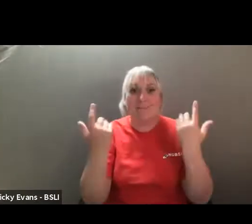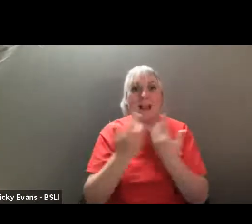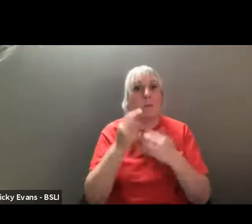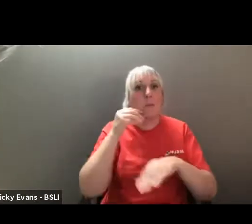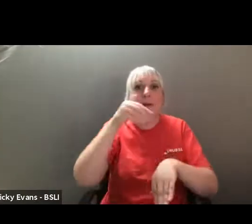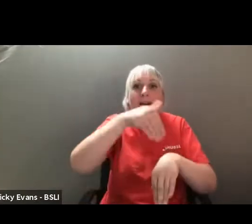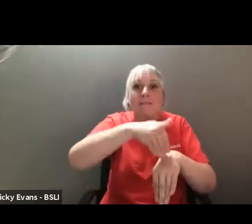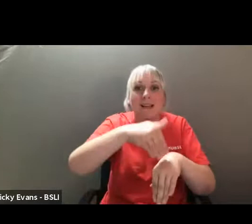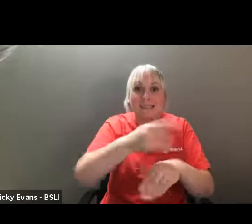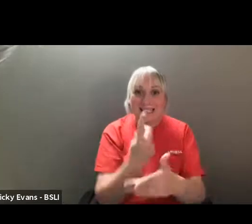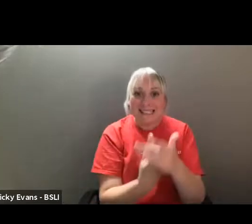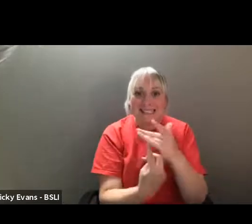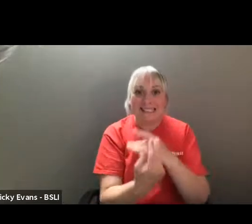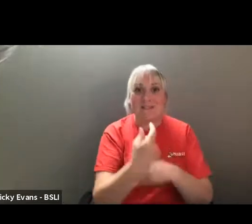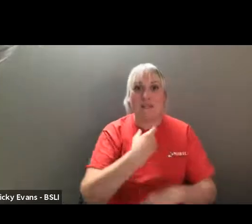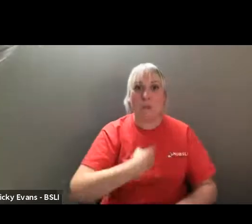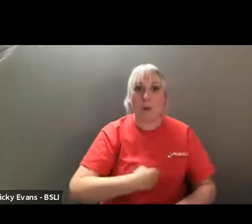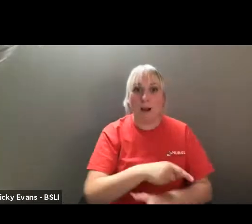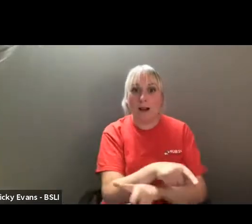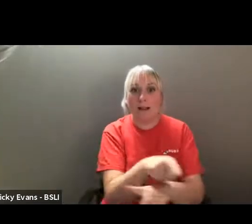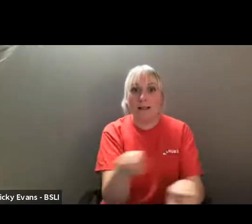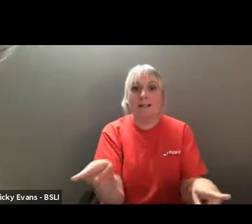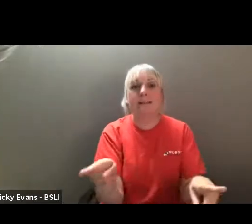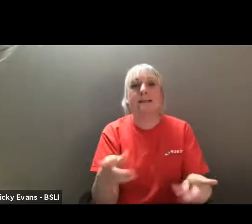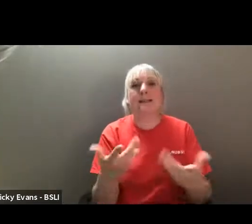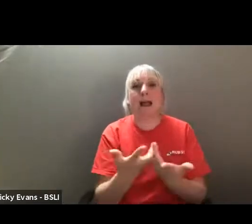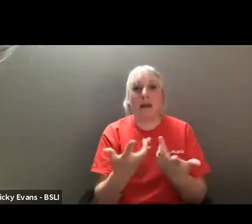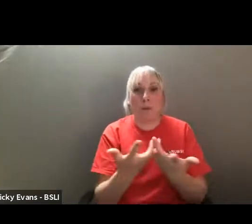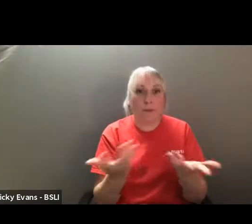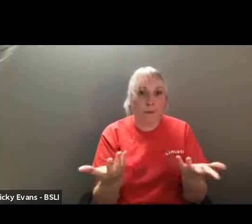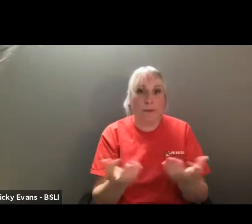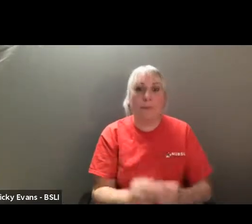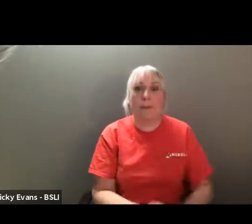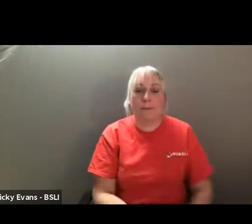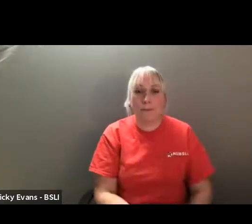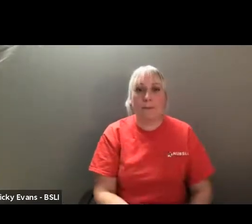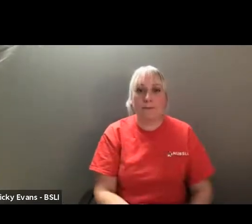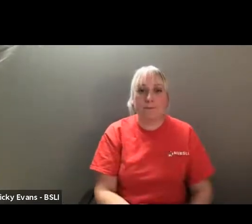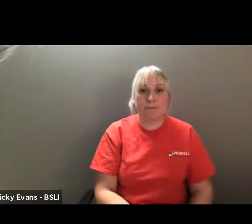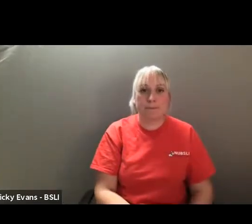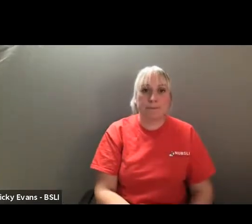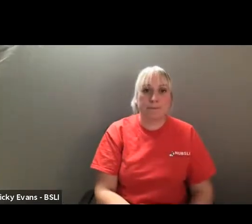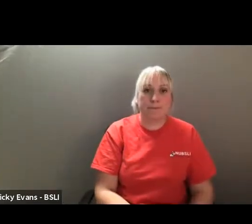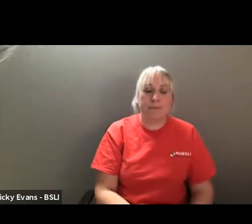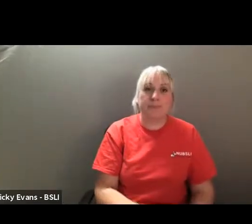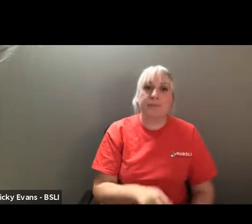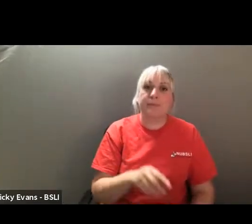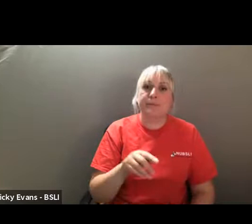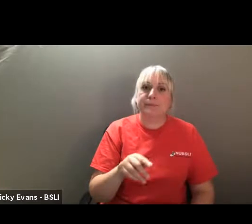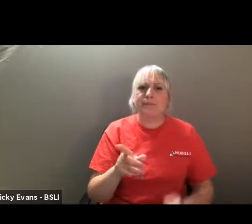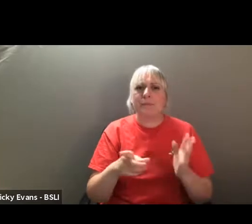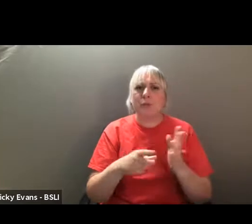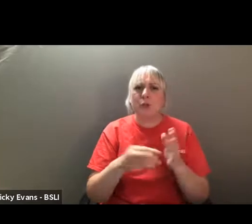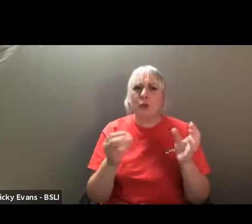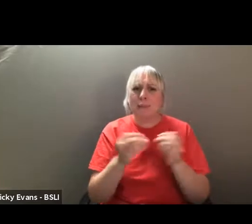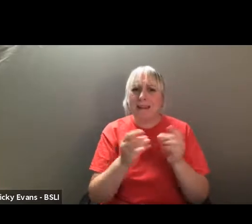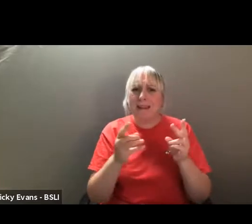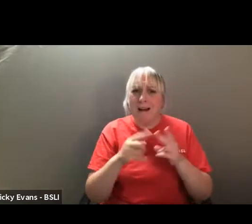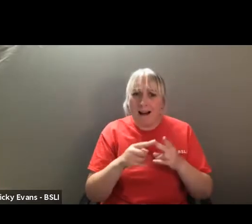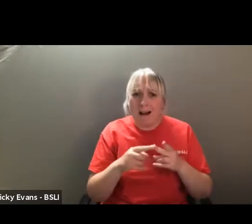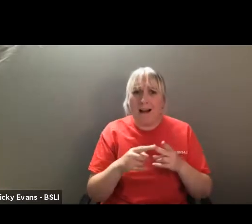on individuals. And because of the nature of the UBI that's being